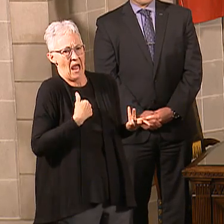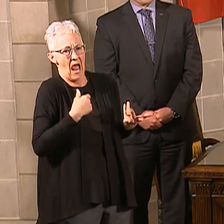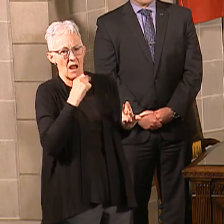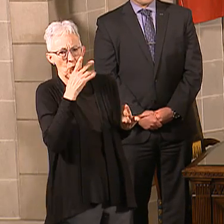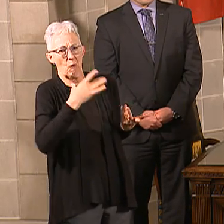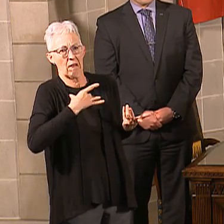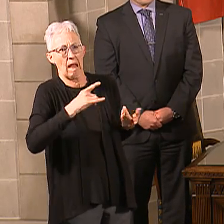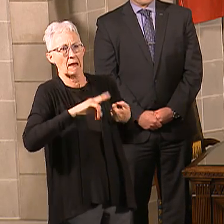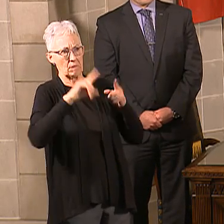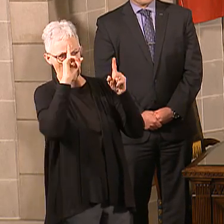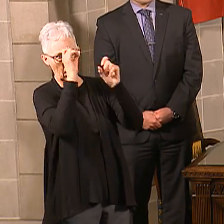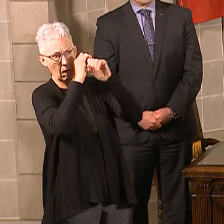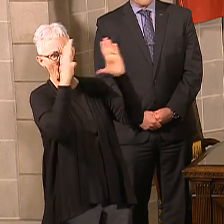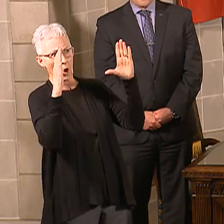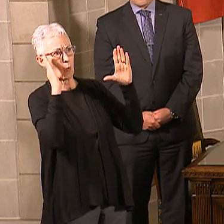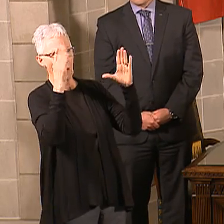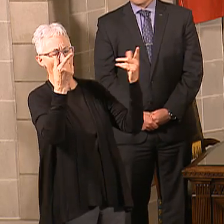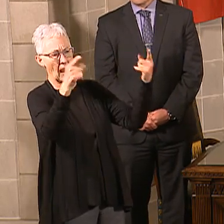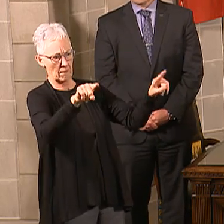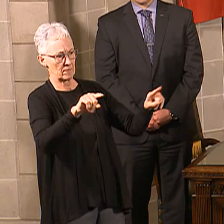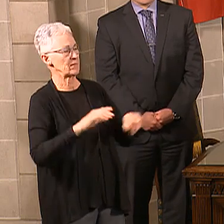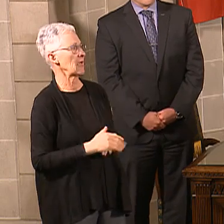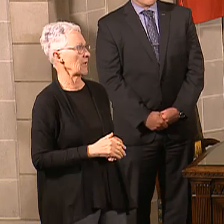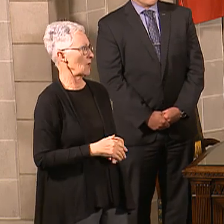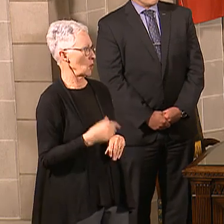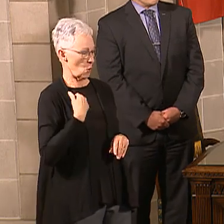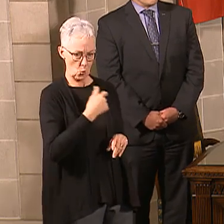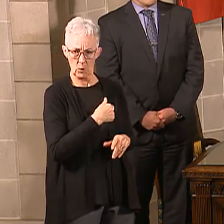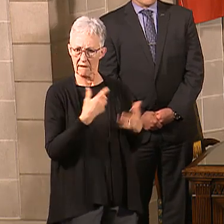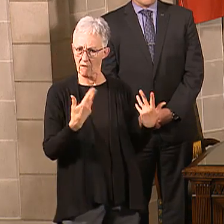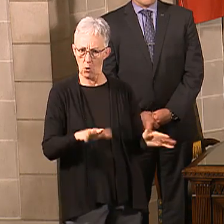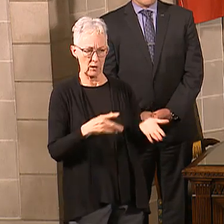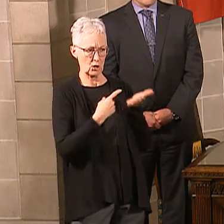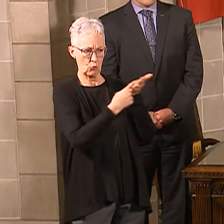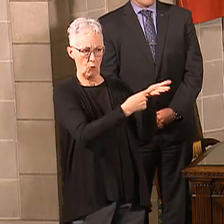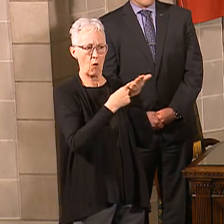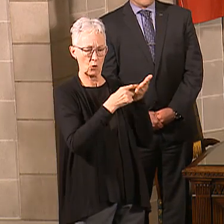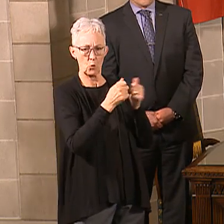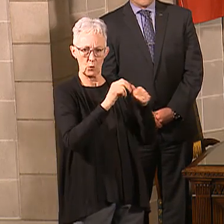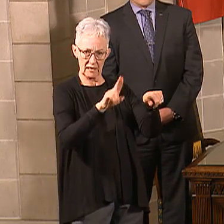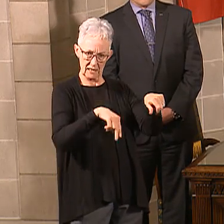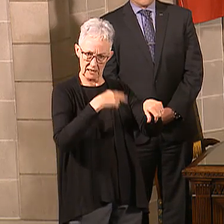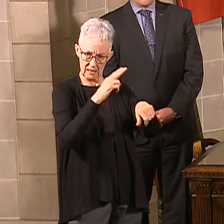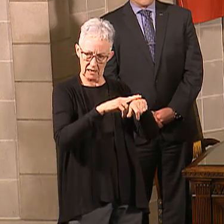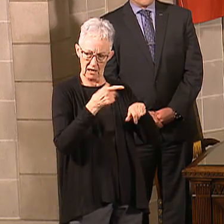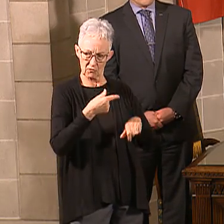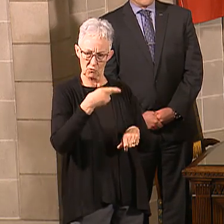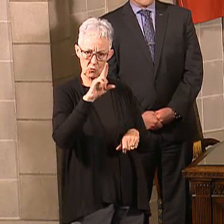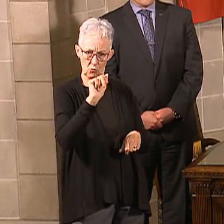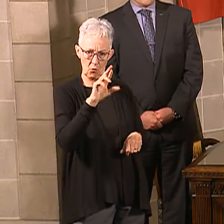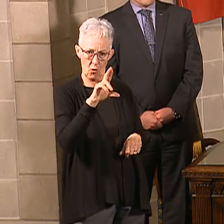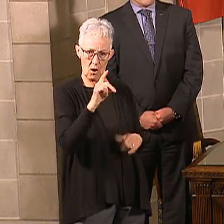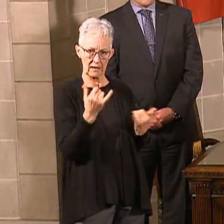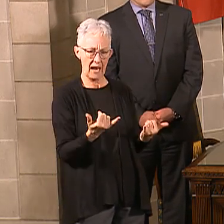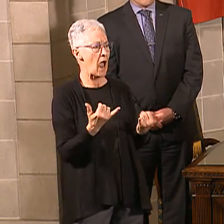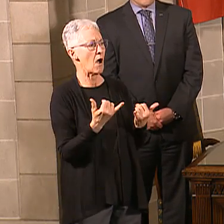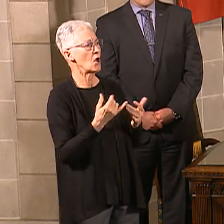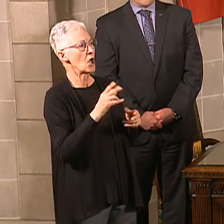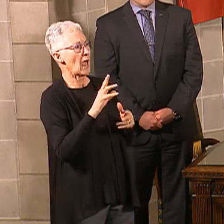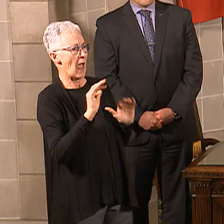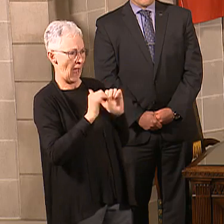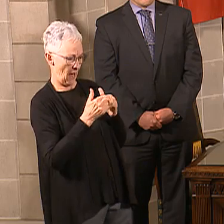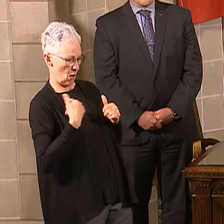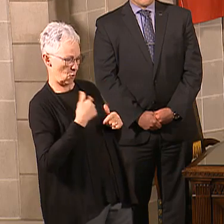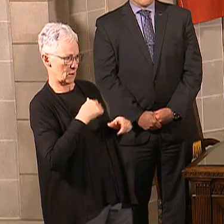in our meeting, I have General Bohack in those meetings. We're talking about how we can leverage the resources they have there to be able to help supplement